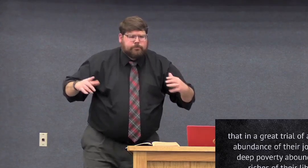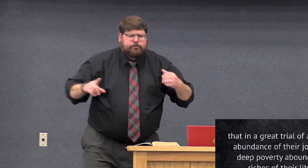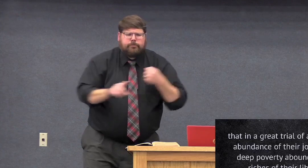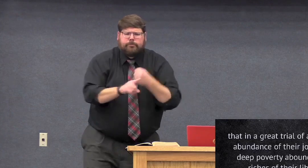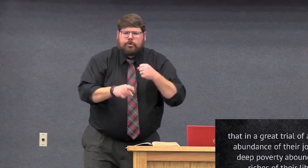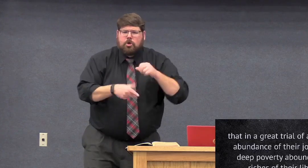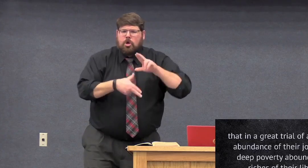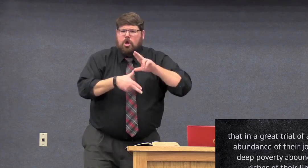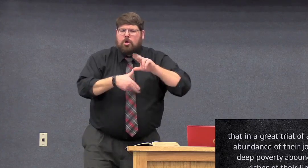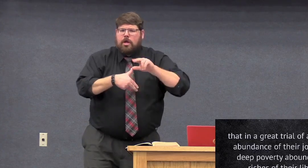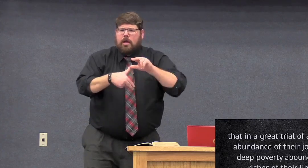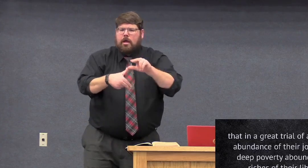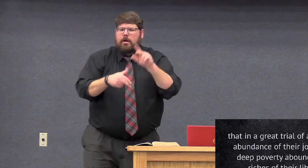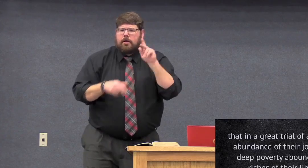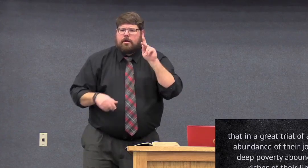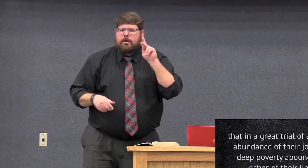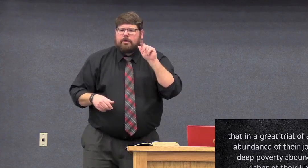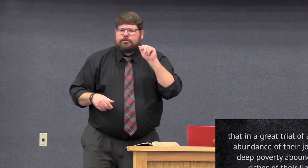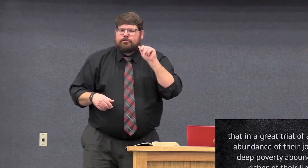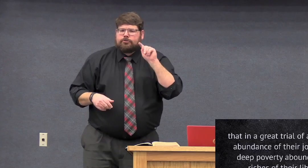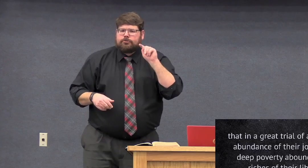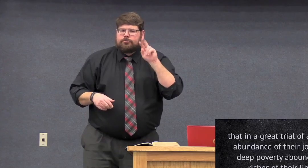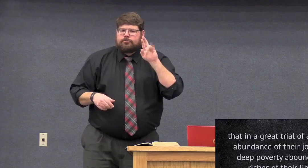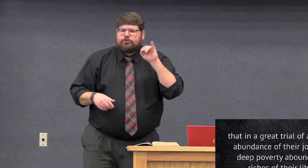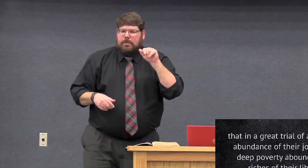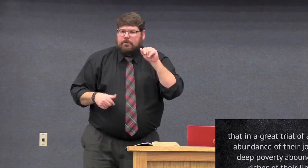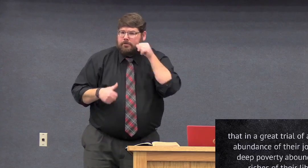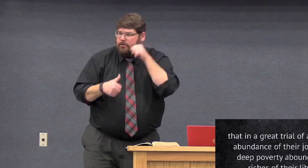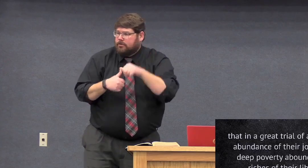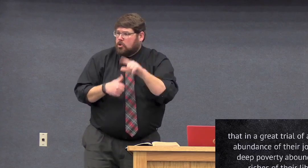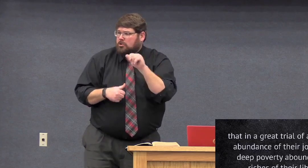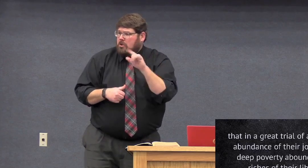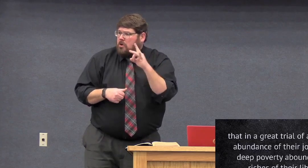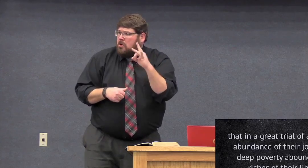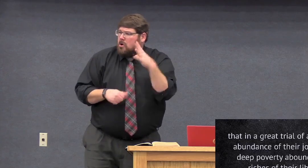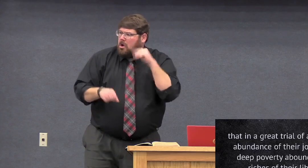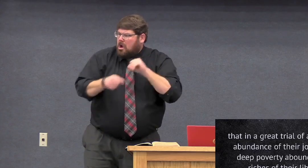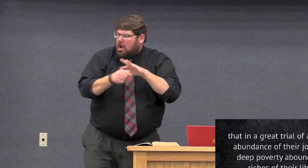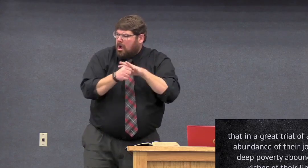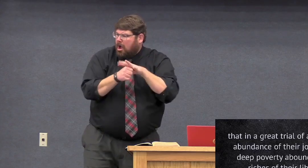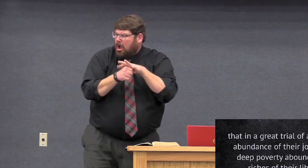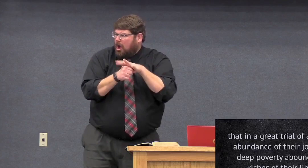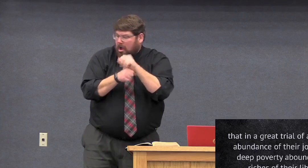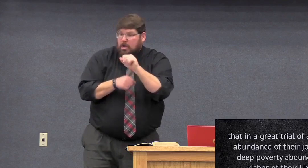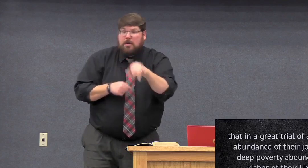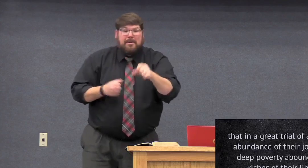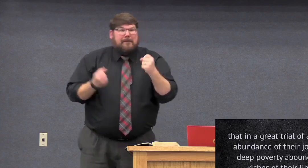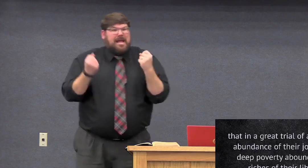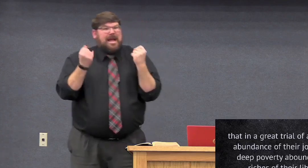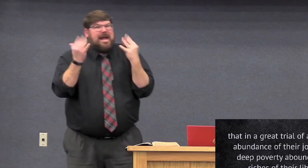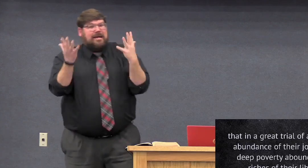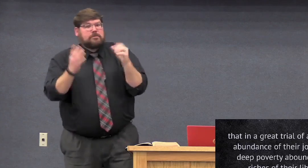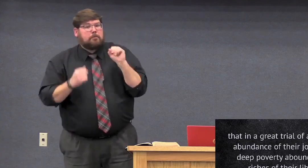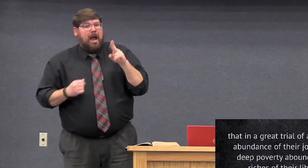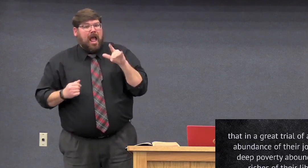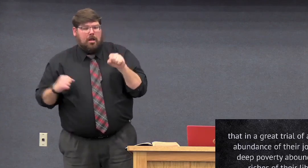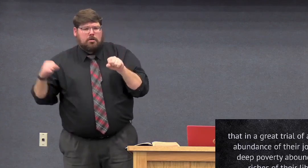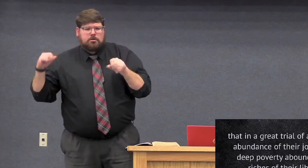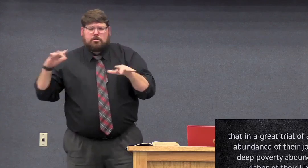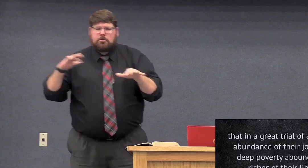we started getting our building put together here, then there was Hurricane Katrina, and that affected